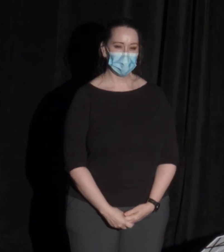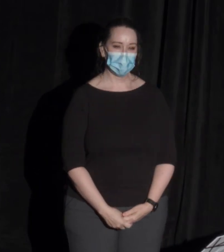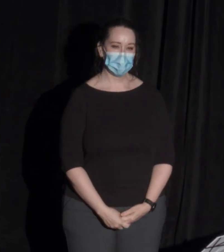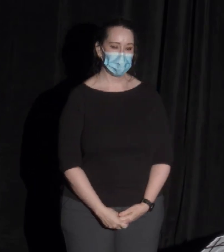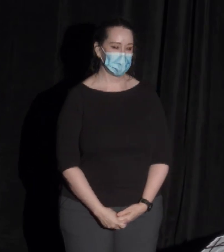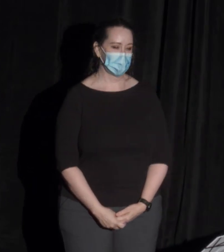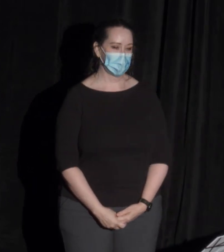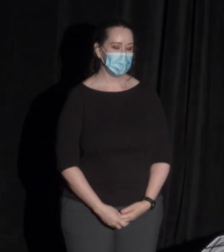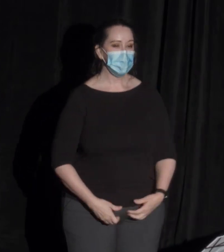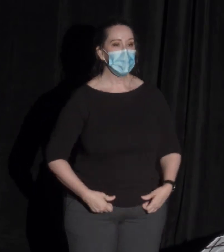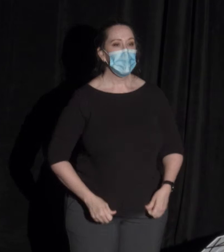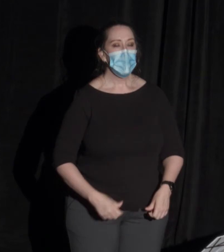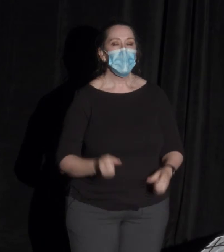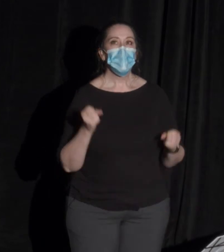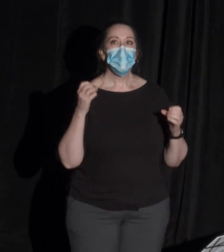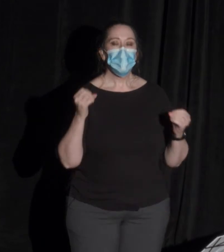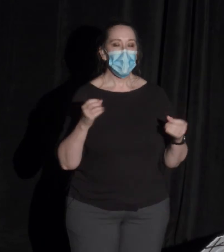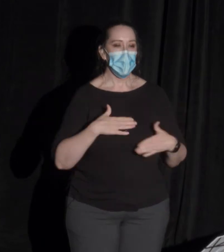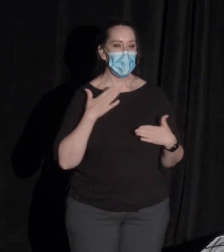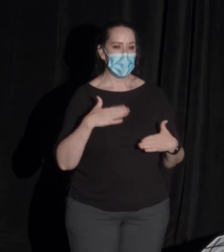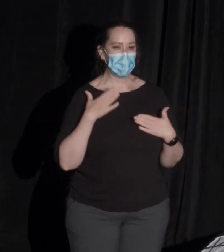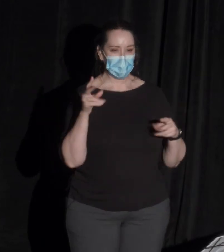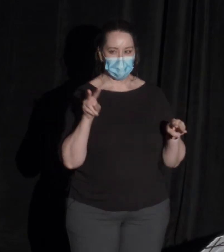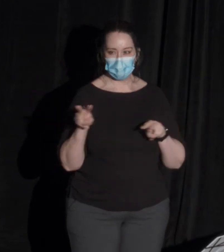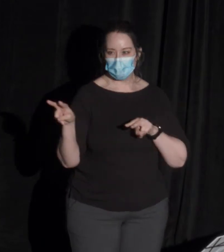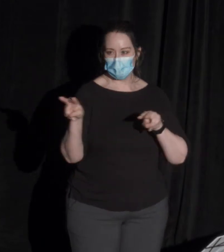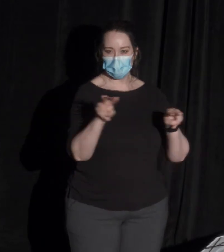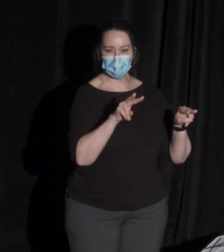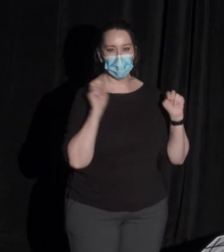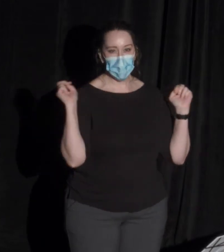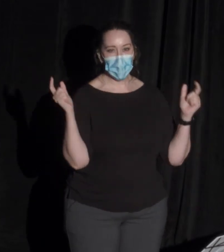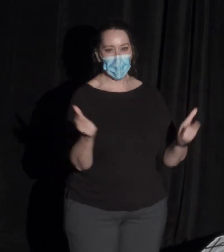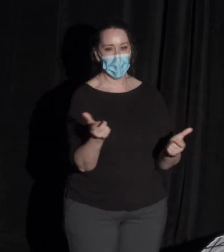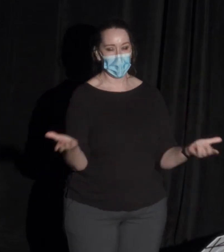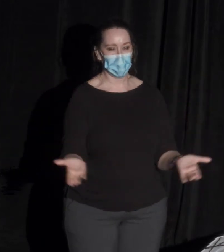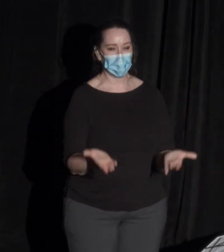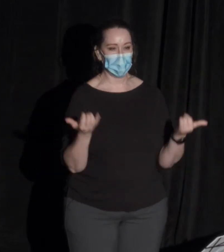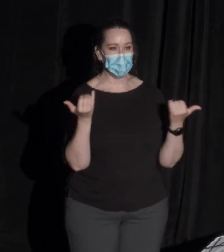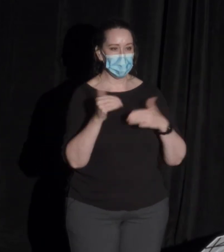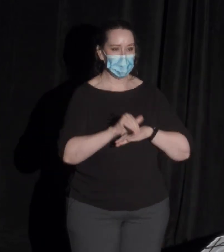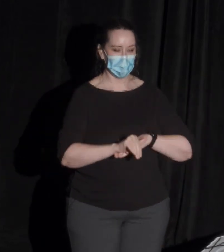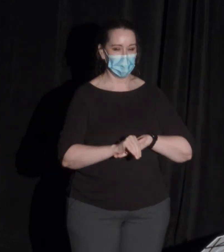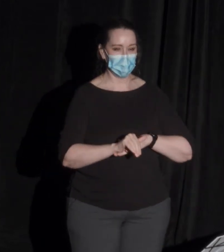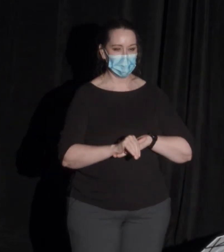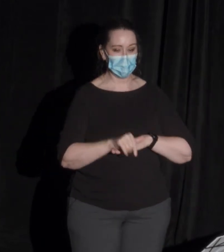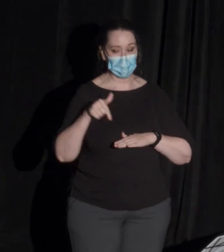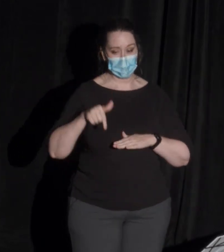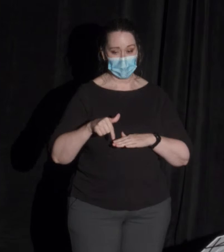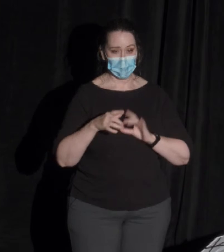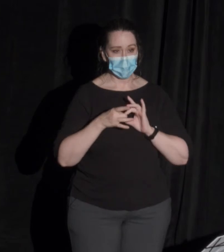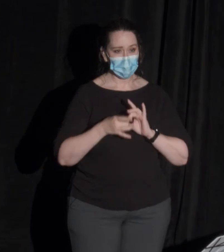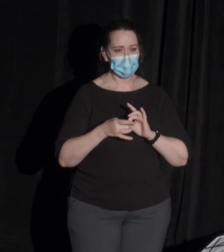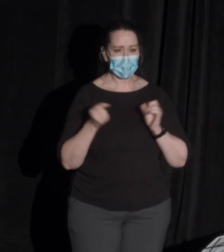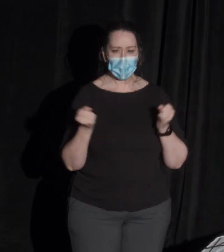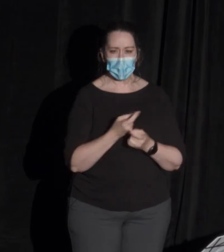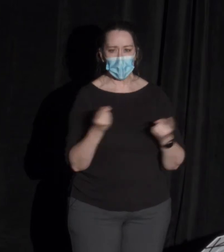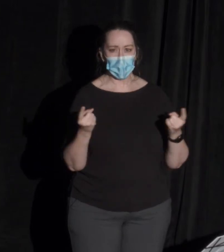We are so happy to see all of you here tonight because this is about everyone in our